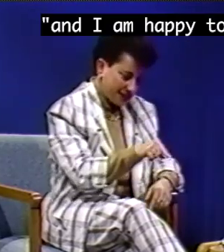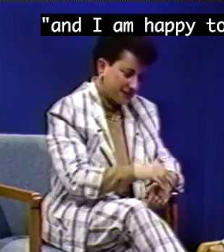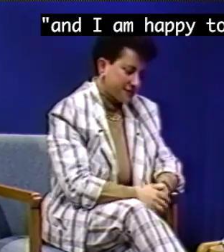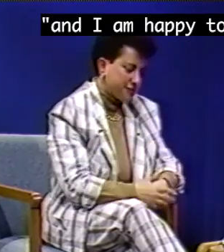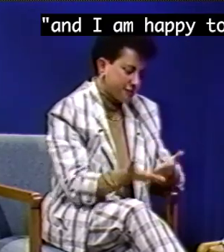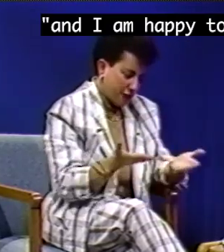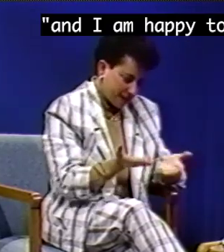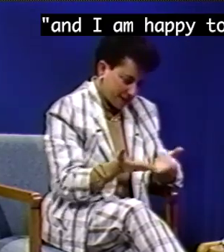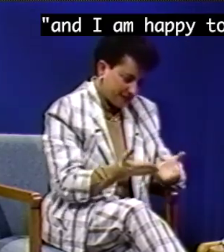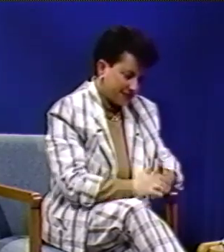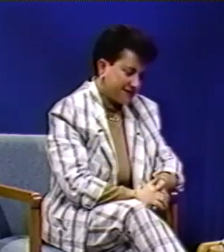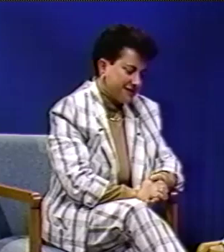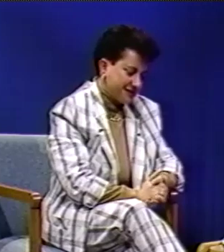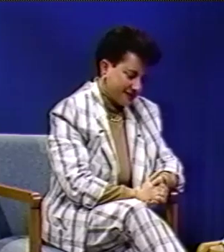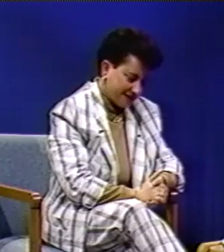happy to see